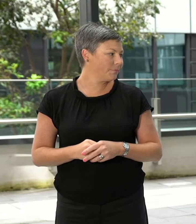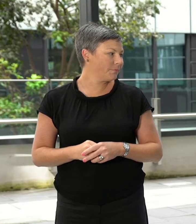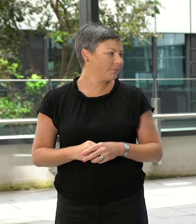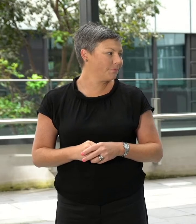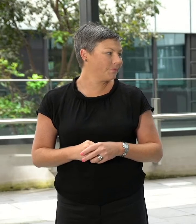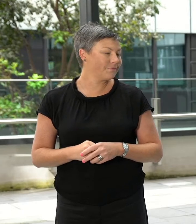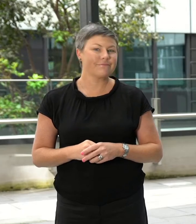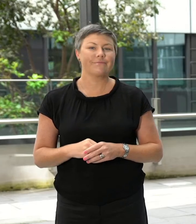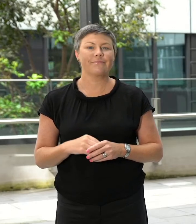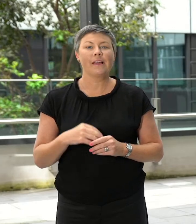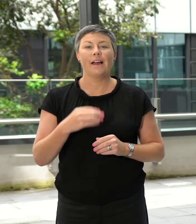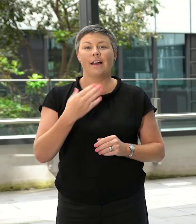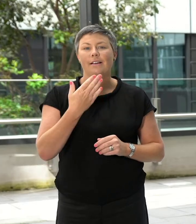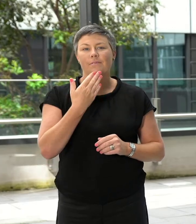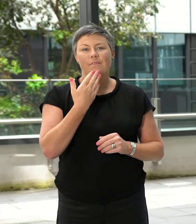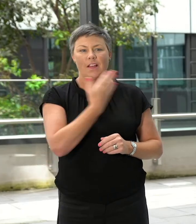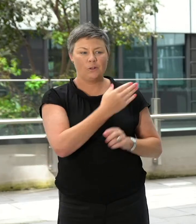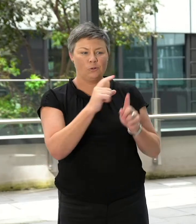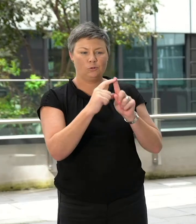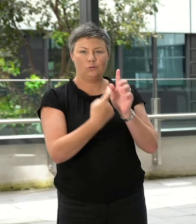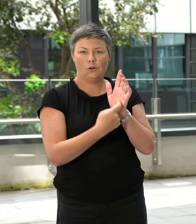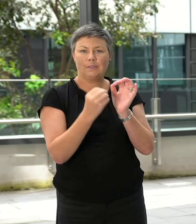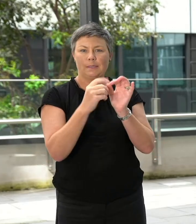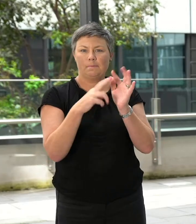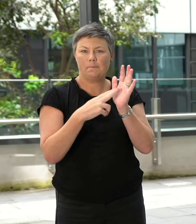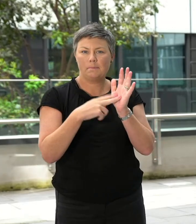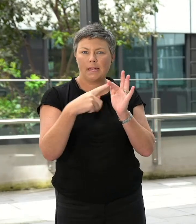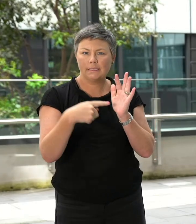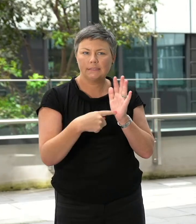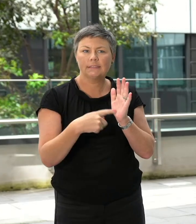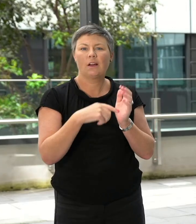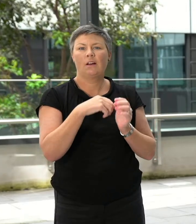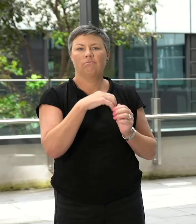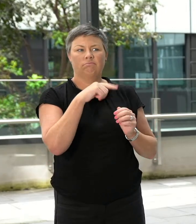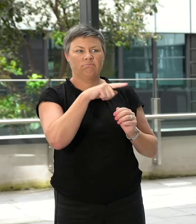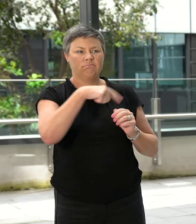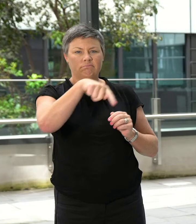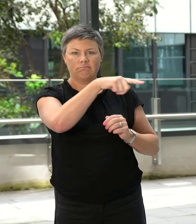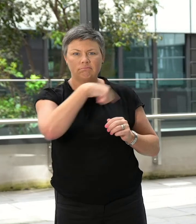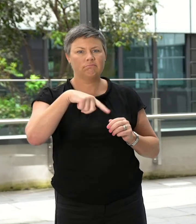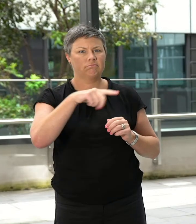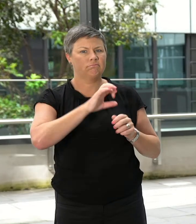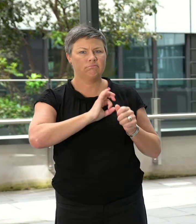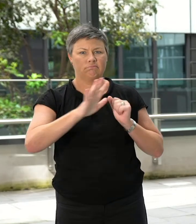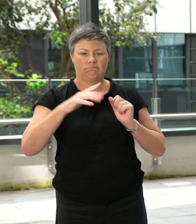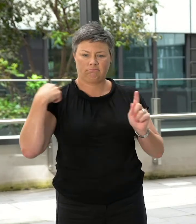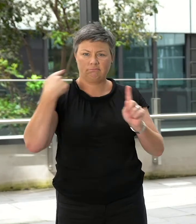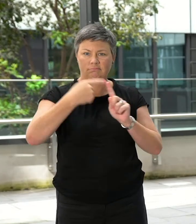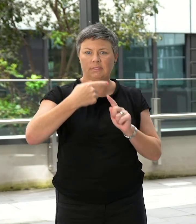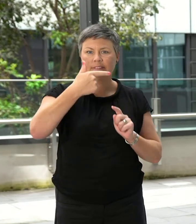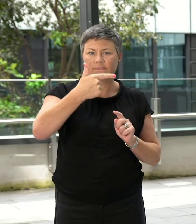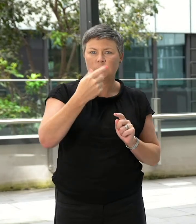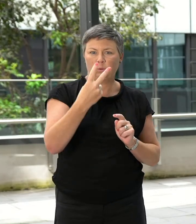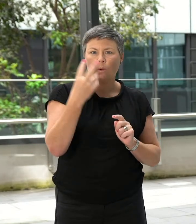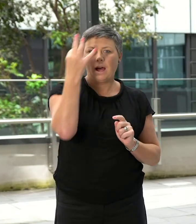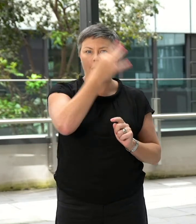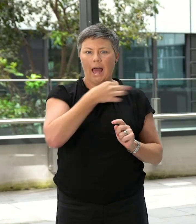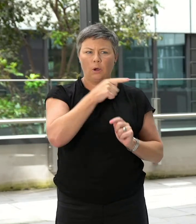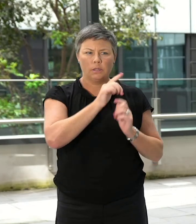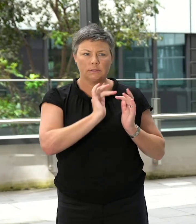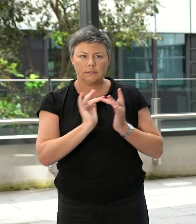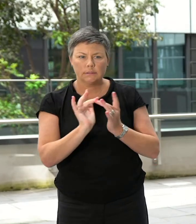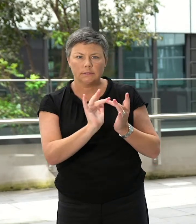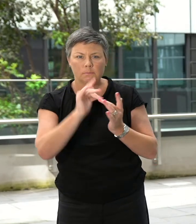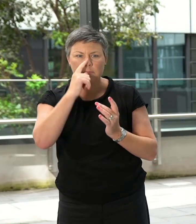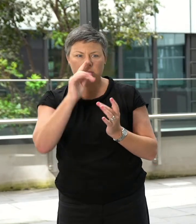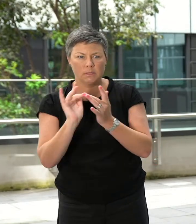I want to thank Dr. Bennett and her team, who have been doing a tremendous job over the last 72 hours in contact tracing,